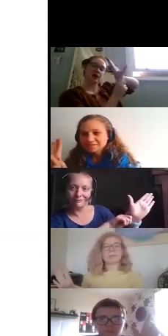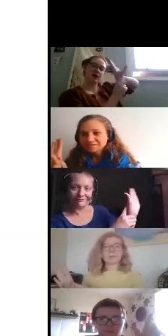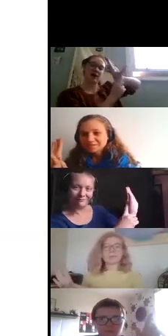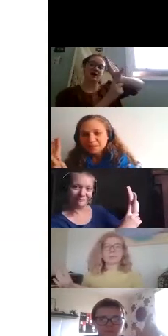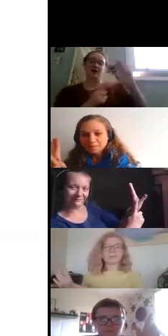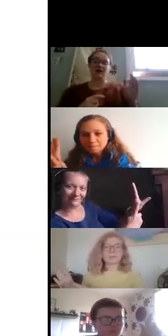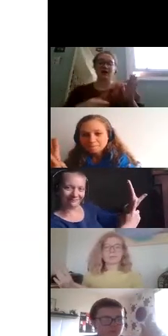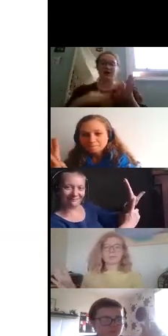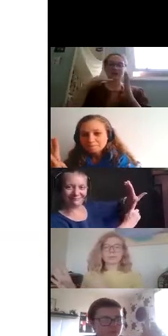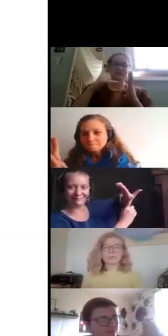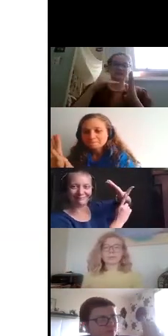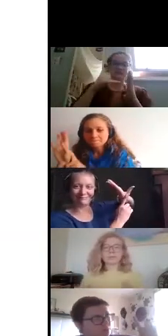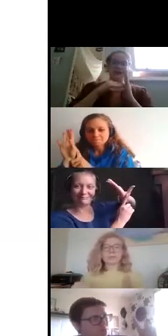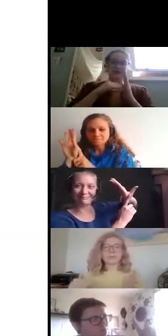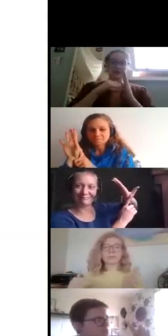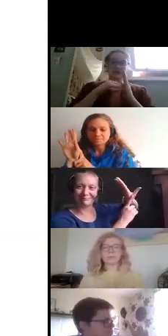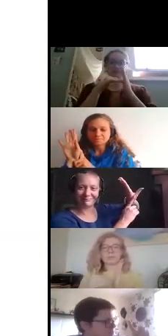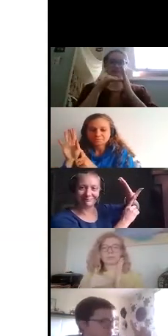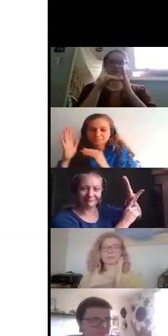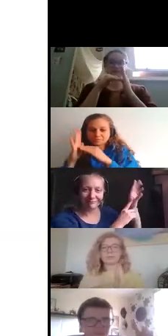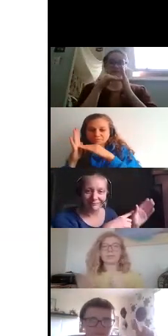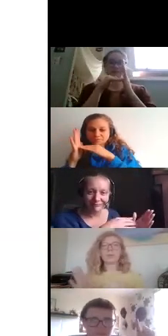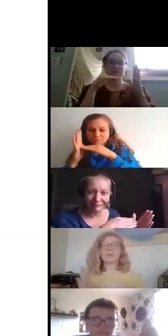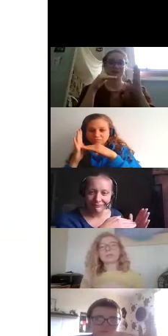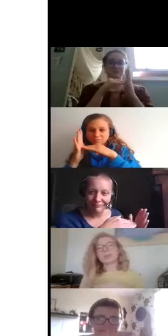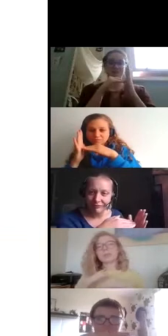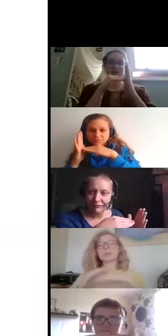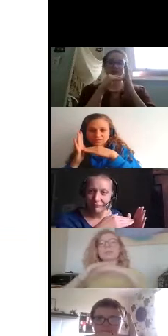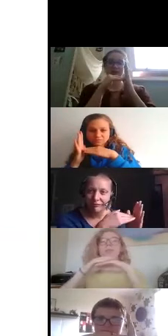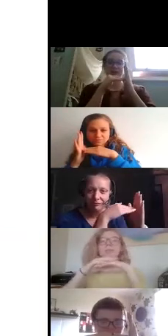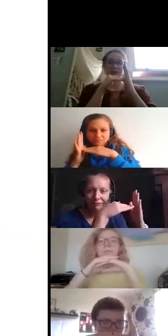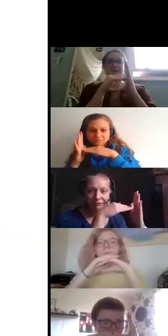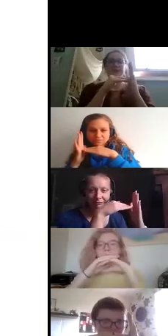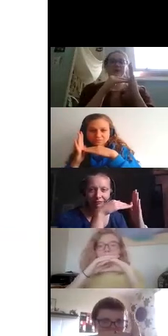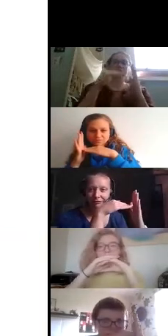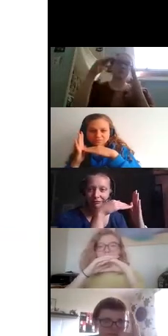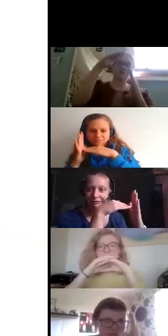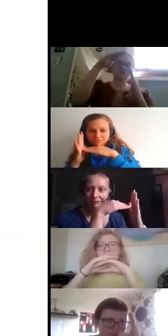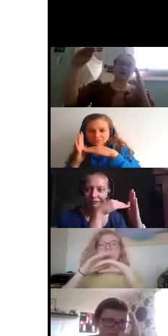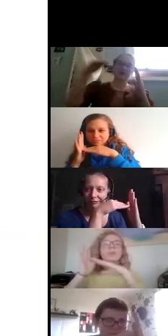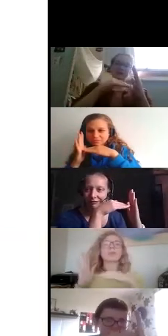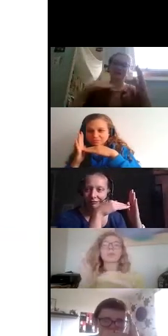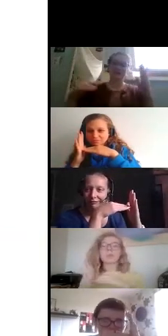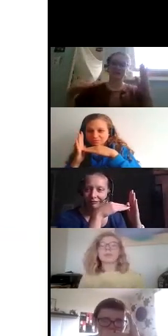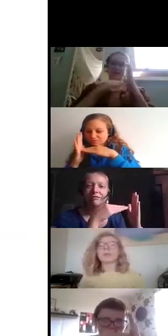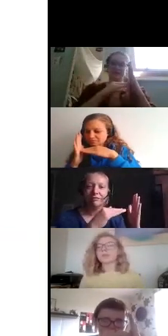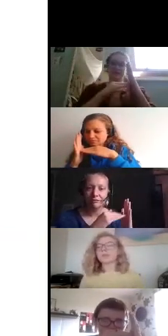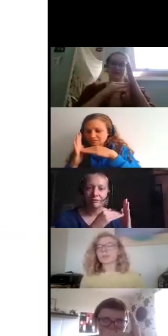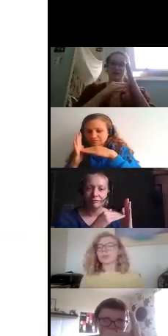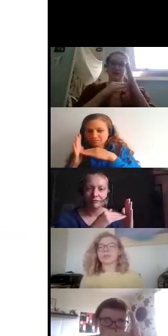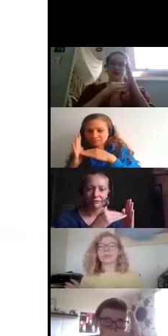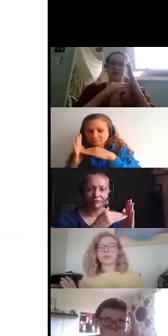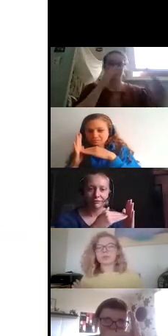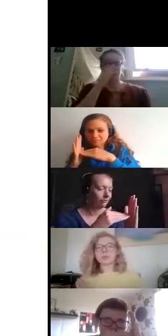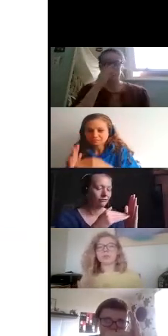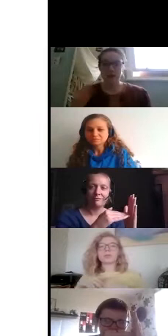Y like that, and then Z, it's just a kind of like that. So again, if you sort of imagine like a Z shape, you're kind